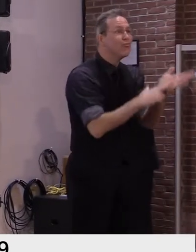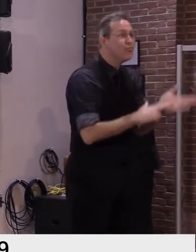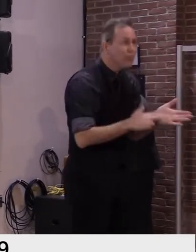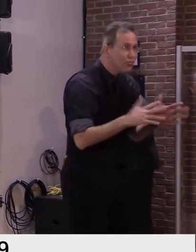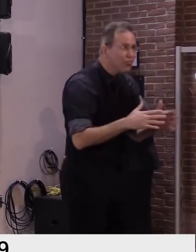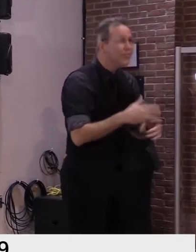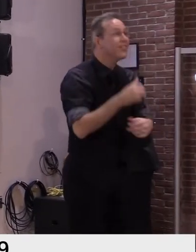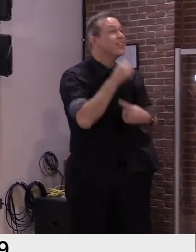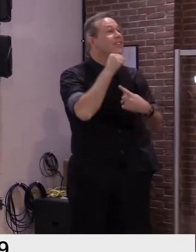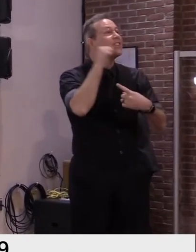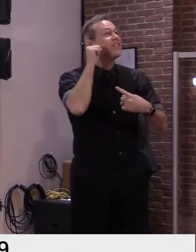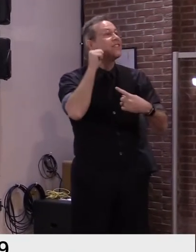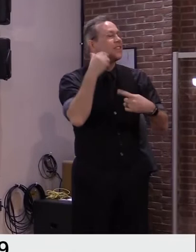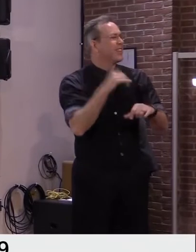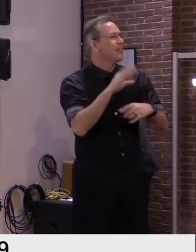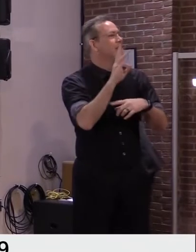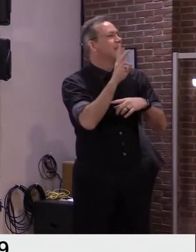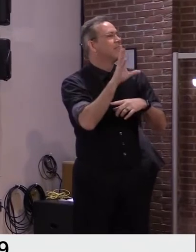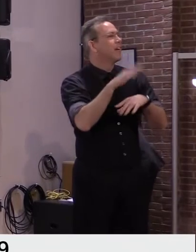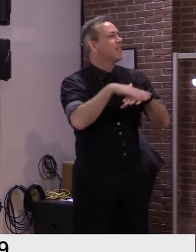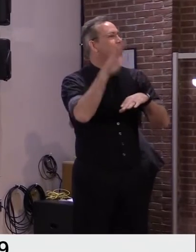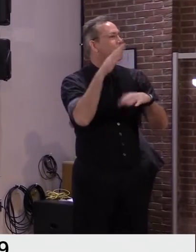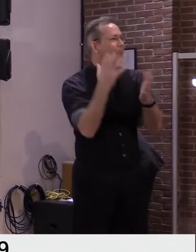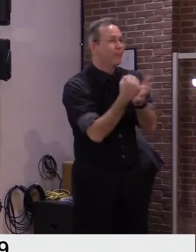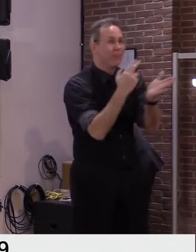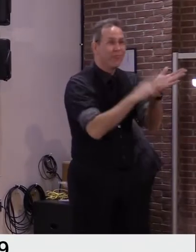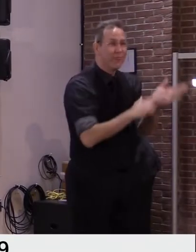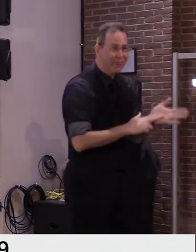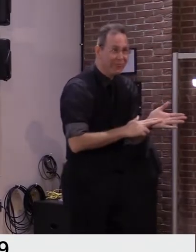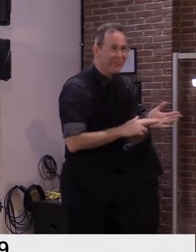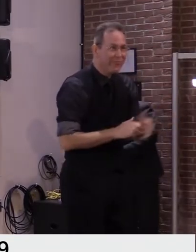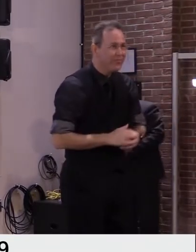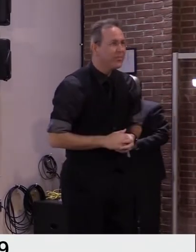population. As of close of business yesterday,